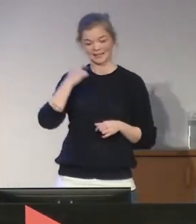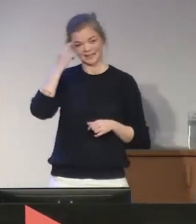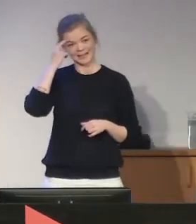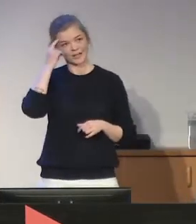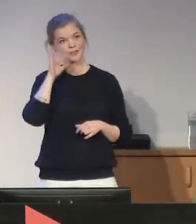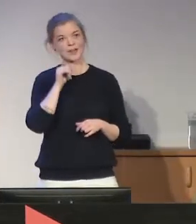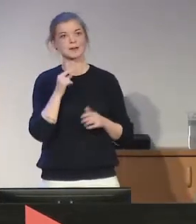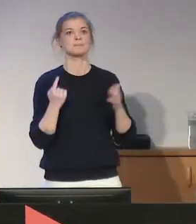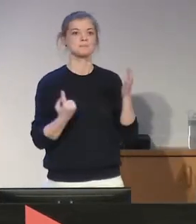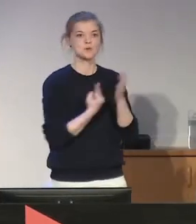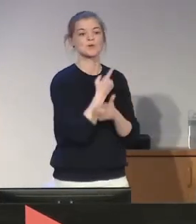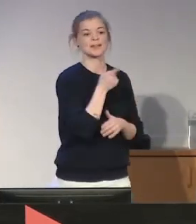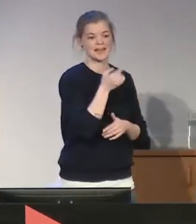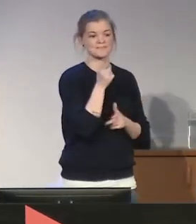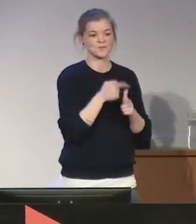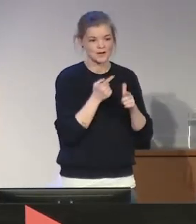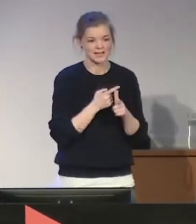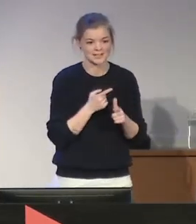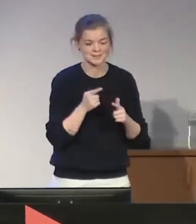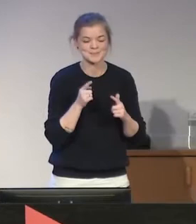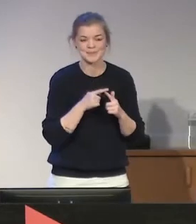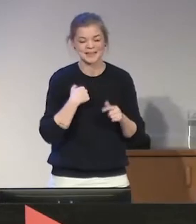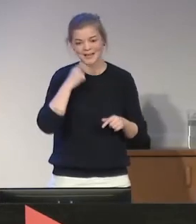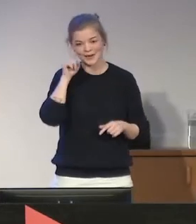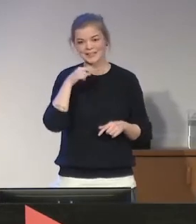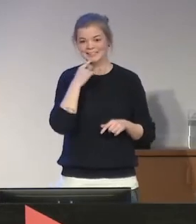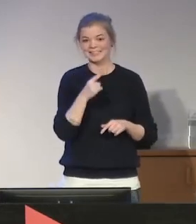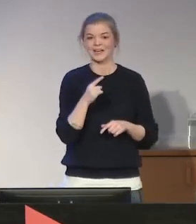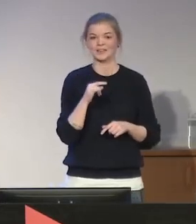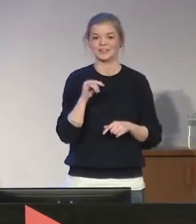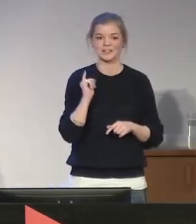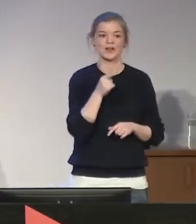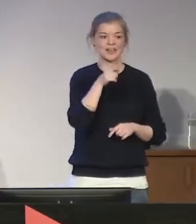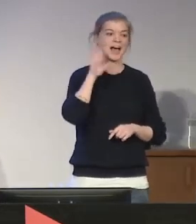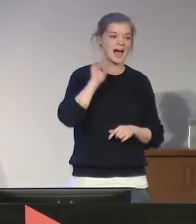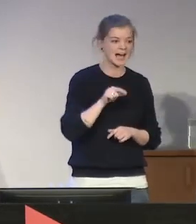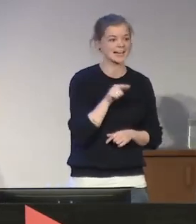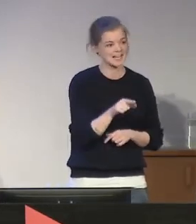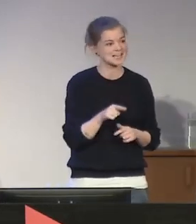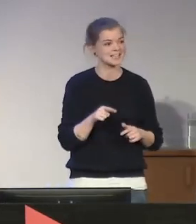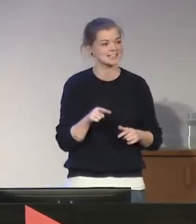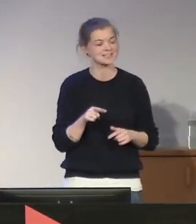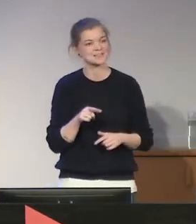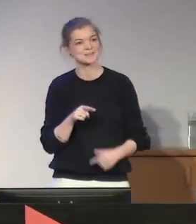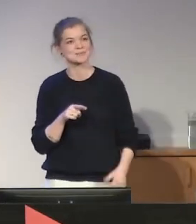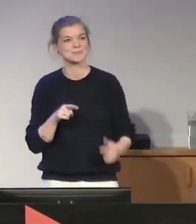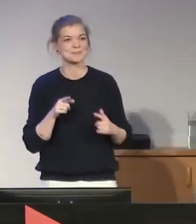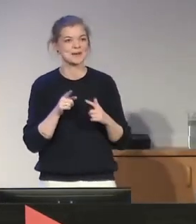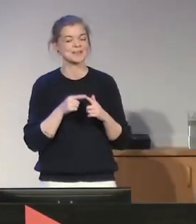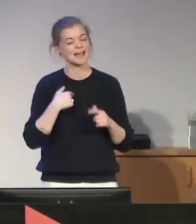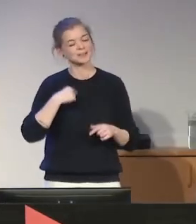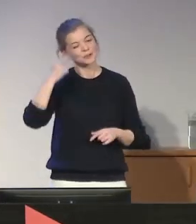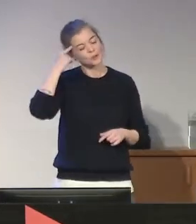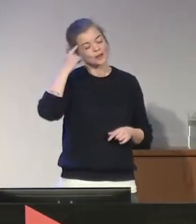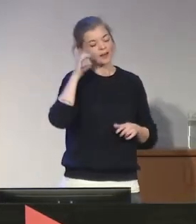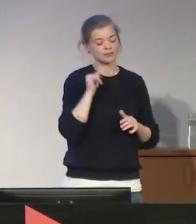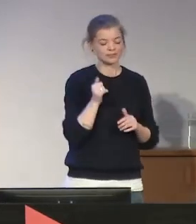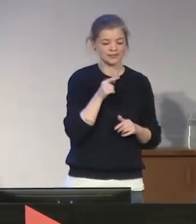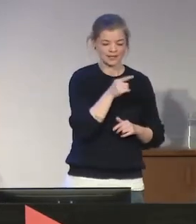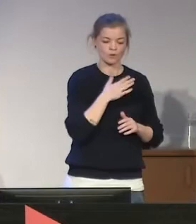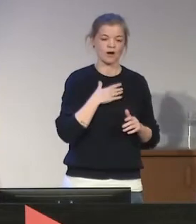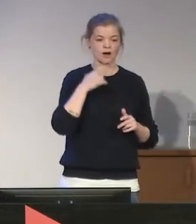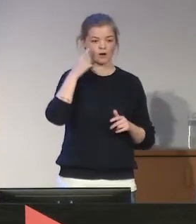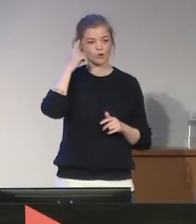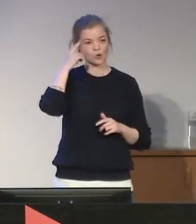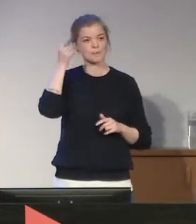Yeah, well, I think that it can be an advantage, it can be beneficial, but I'm not saying that it is. It's a